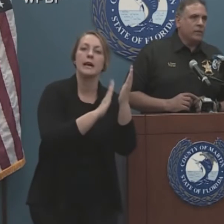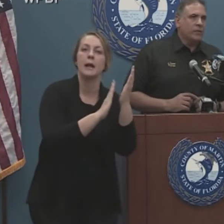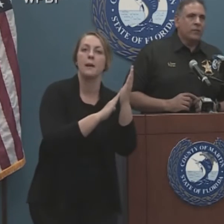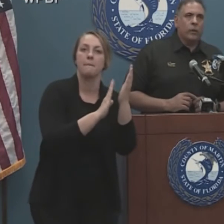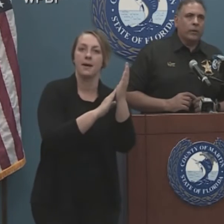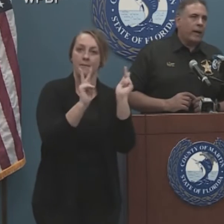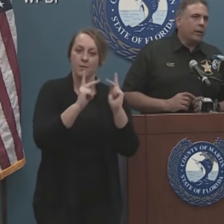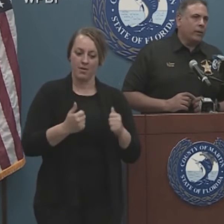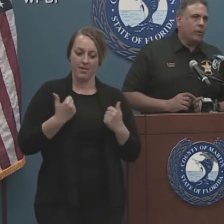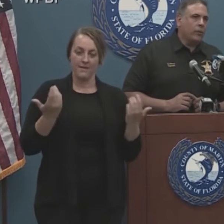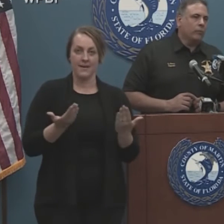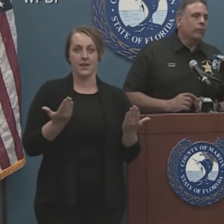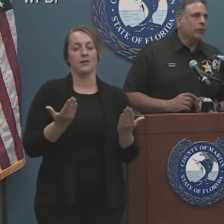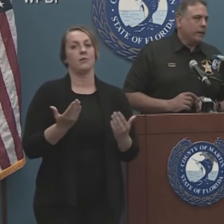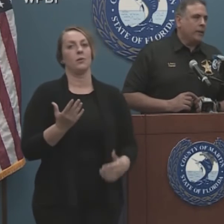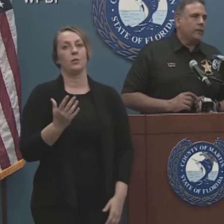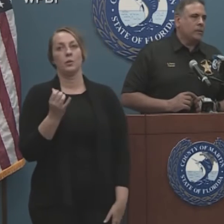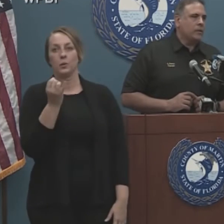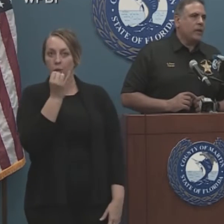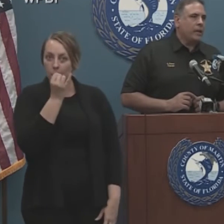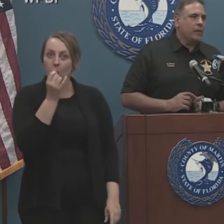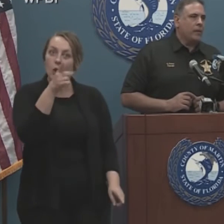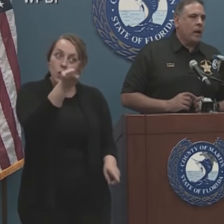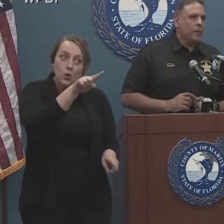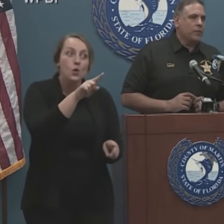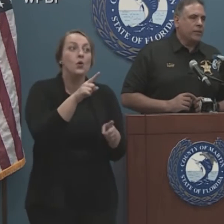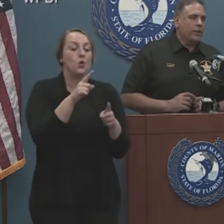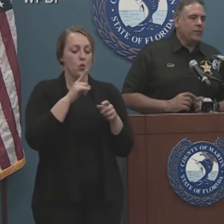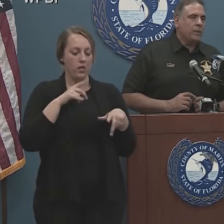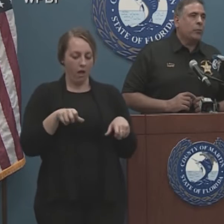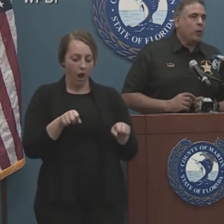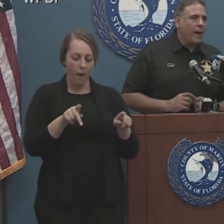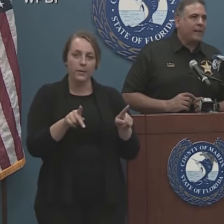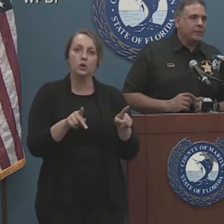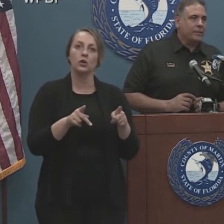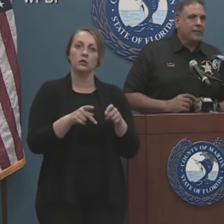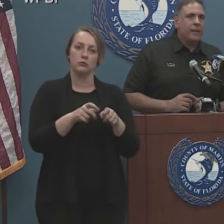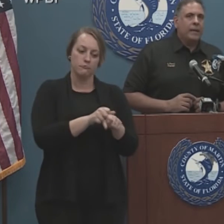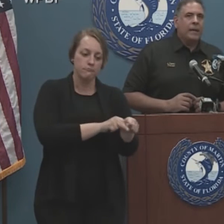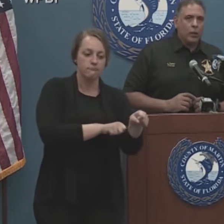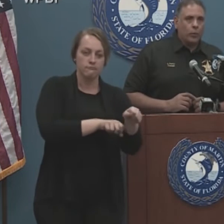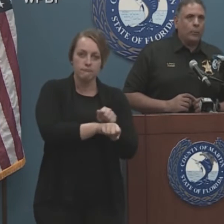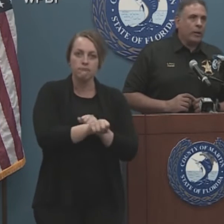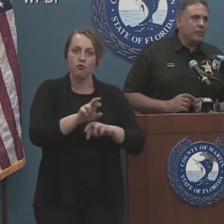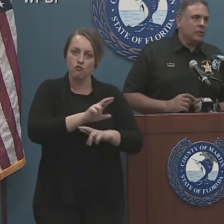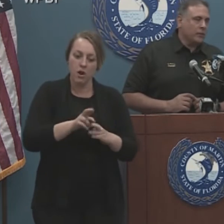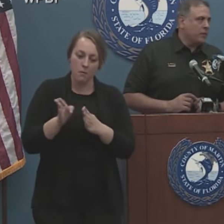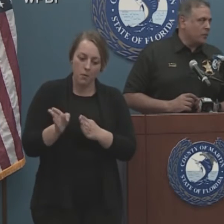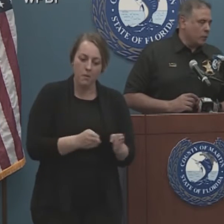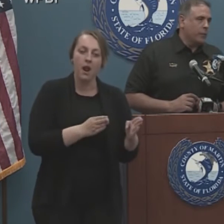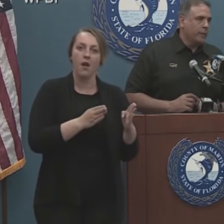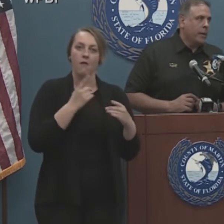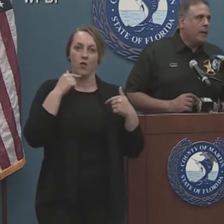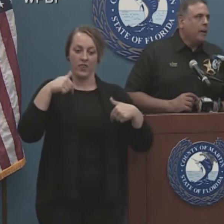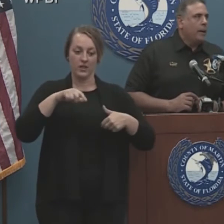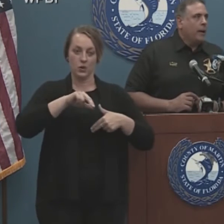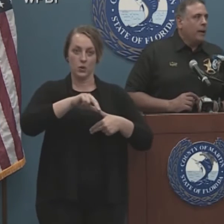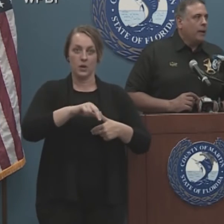the residents of Martin County who have really just taken the opportunity to be proactive in their preparations for the